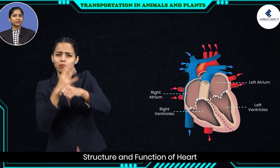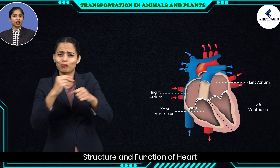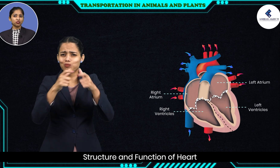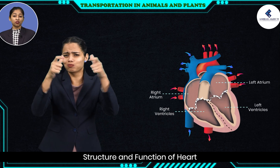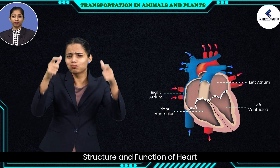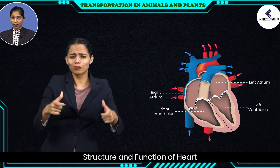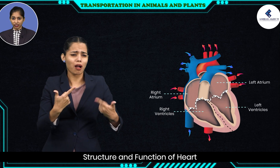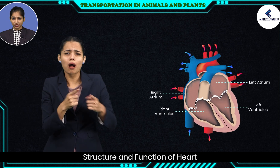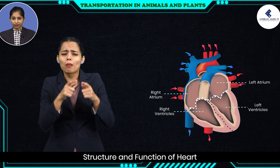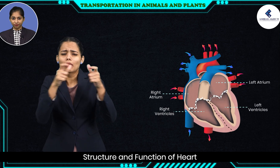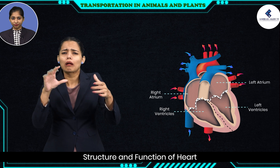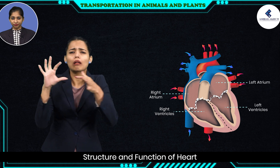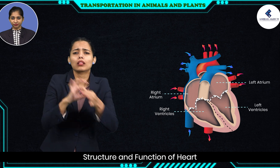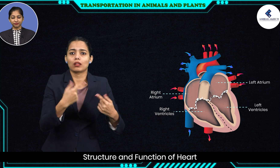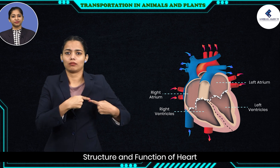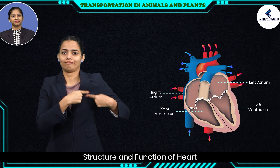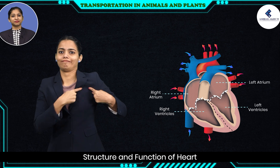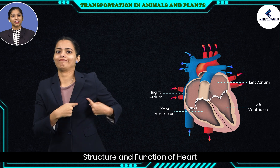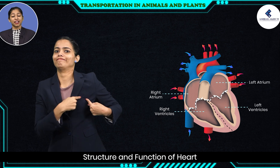structure and function of heart,